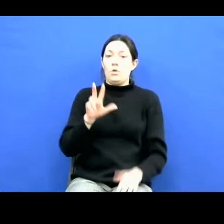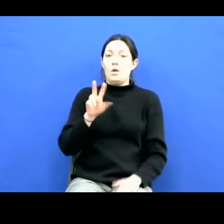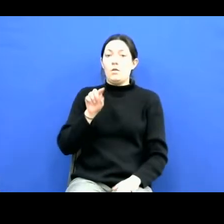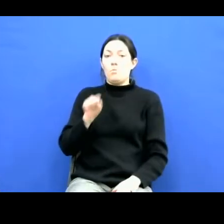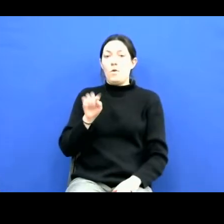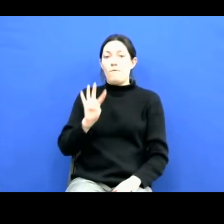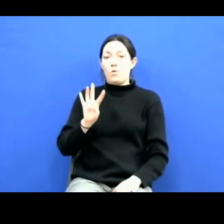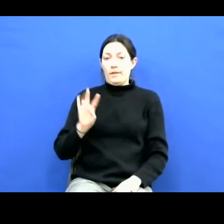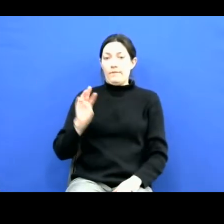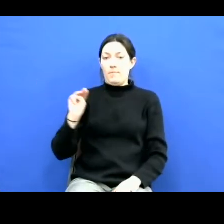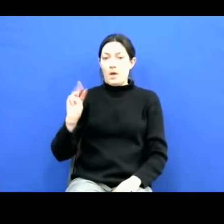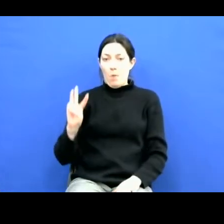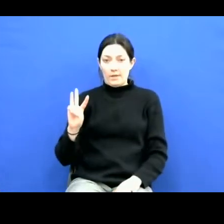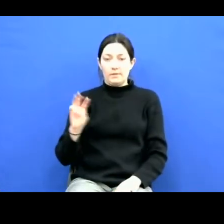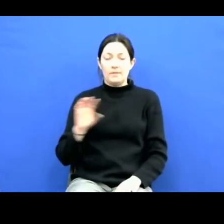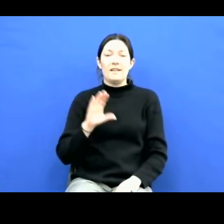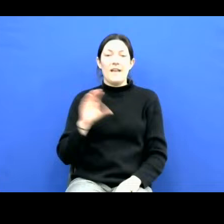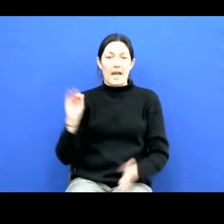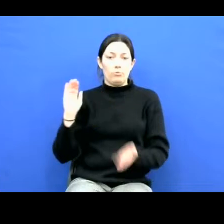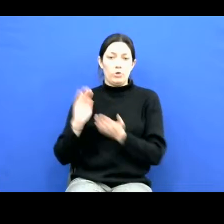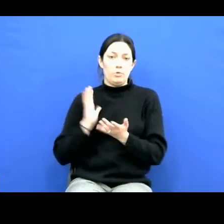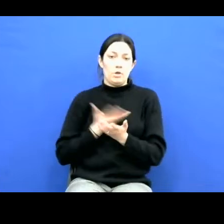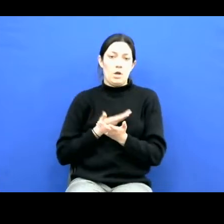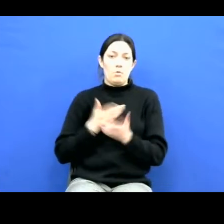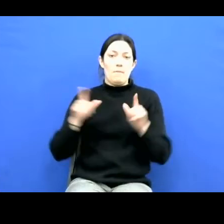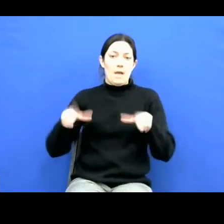megawatts, and reducing our modules down to